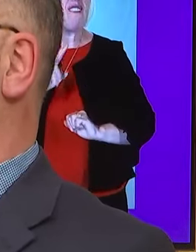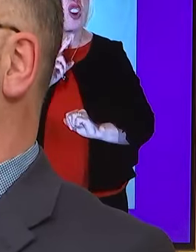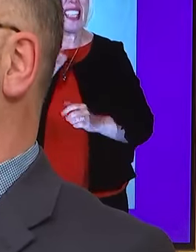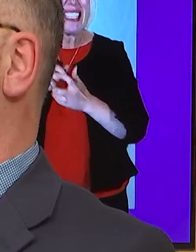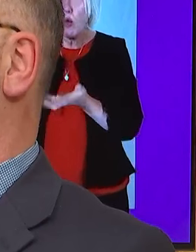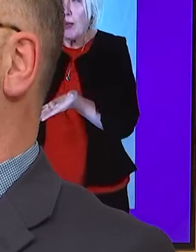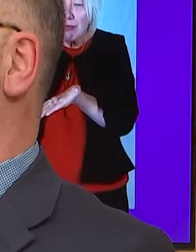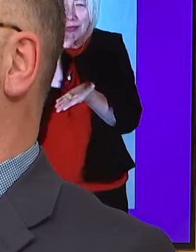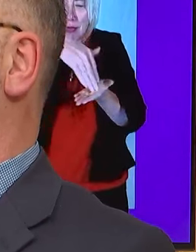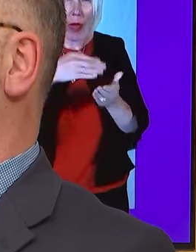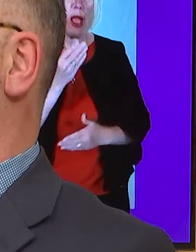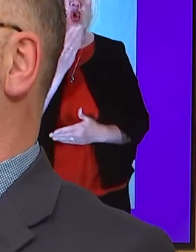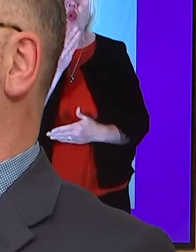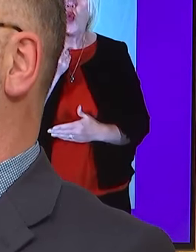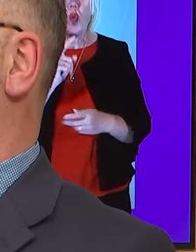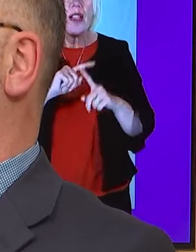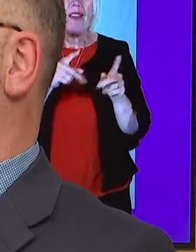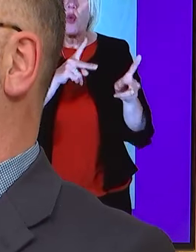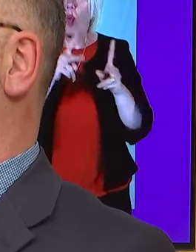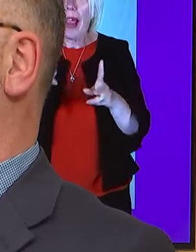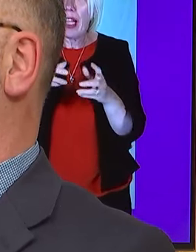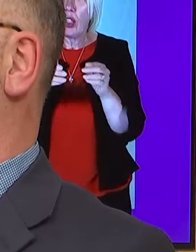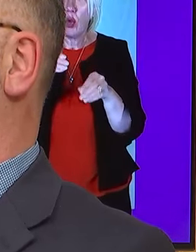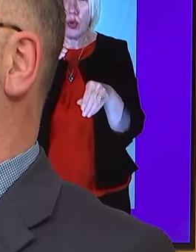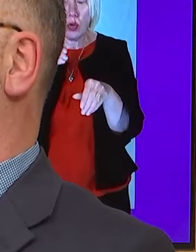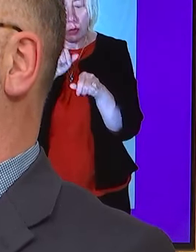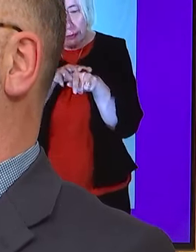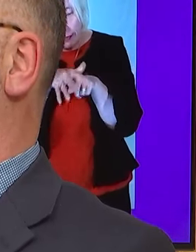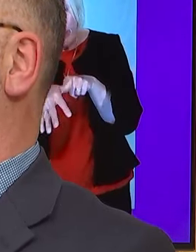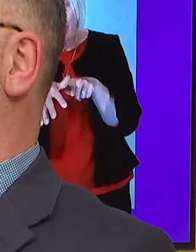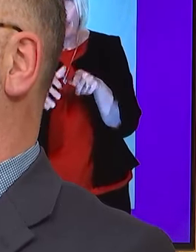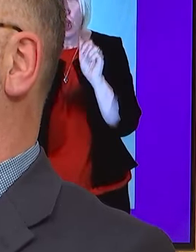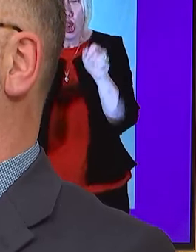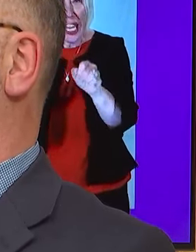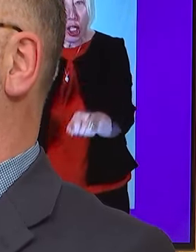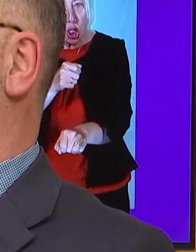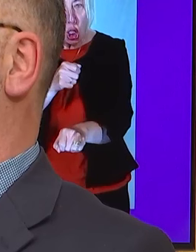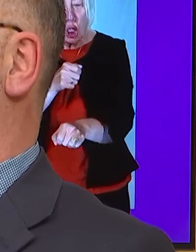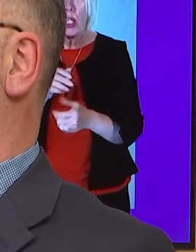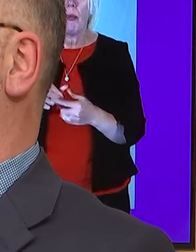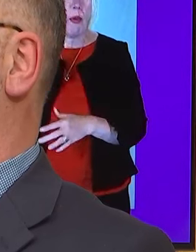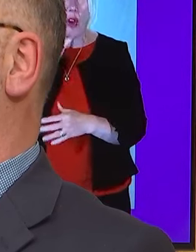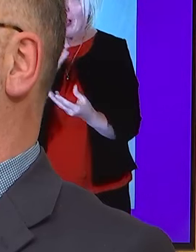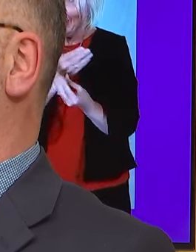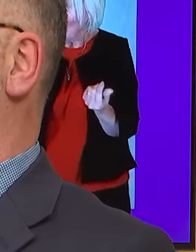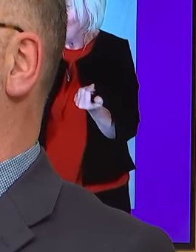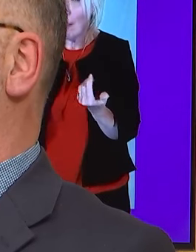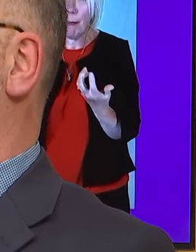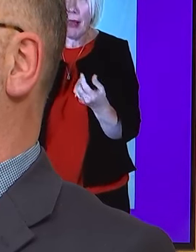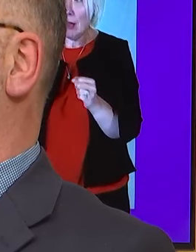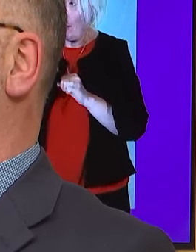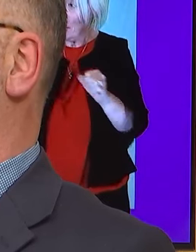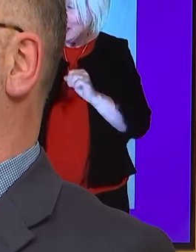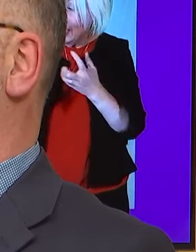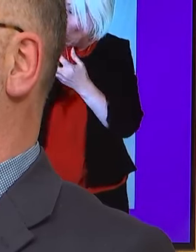used in different ways to affect change. And we heard some of the changes that have been affected because of those spaces. And most of